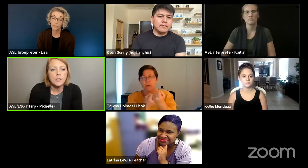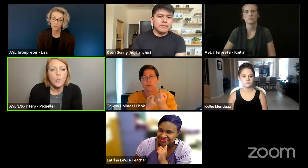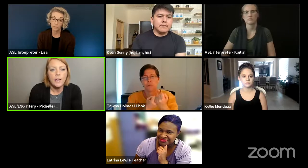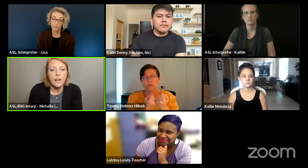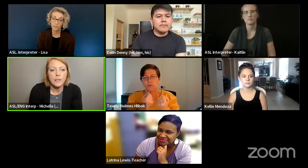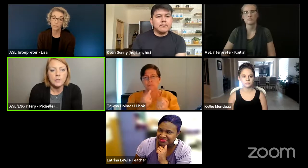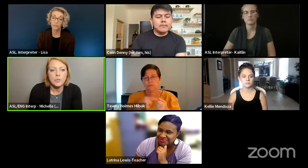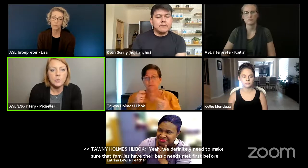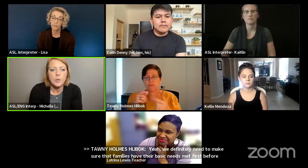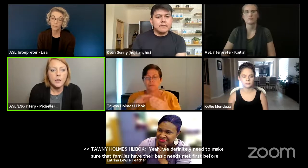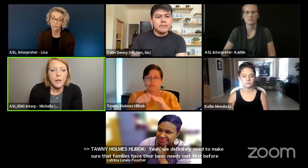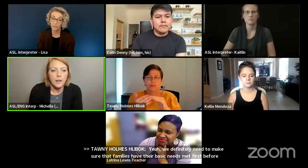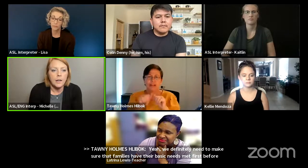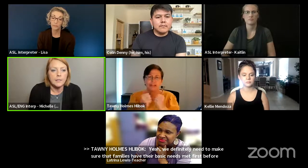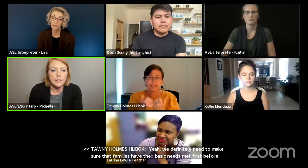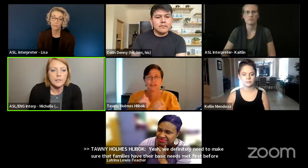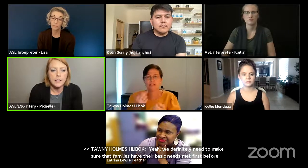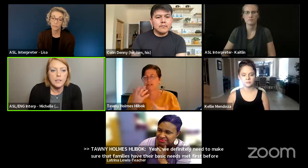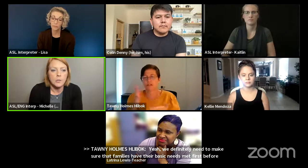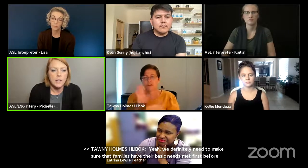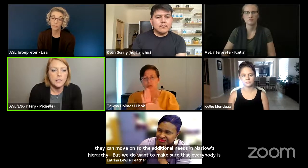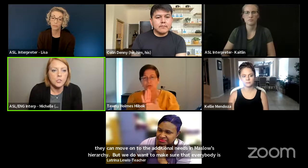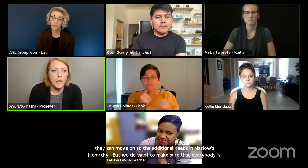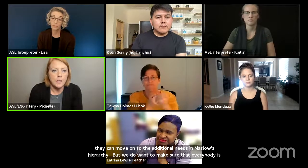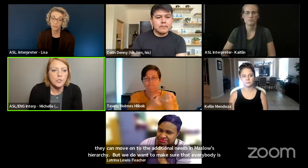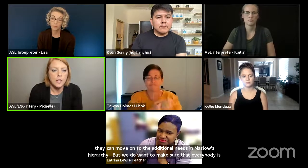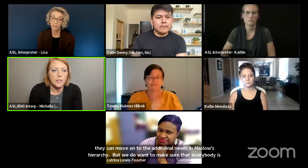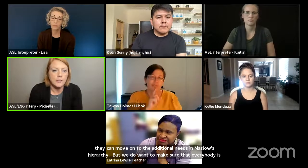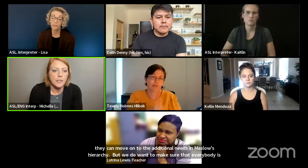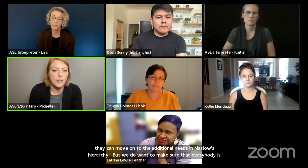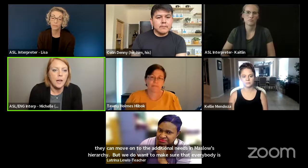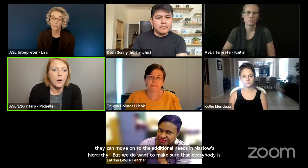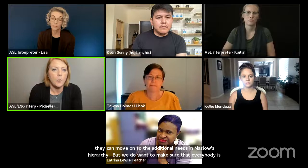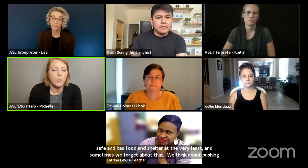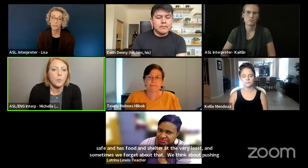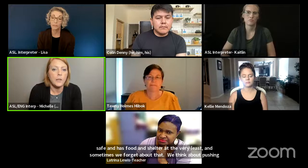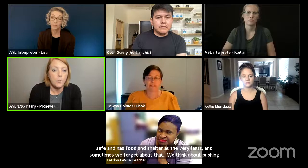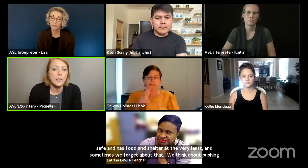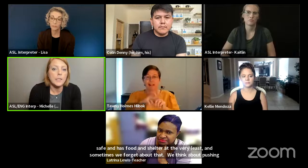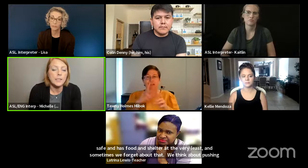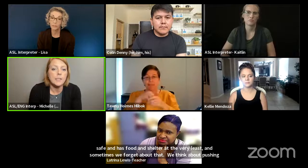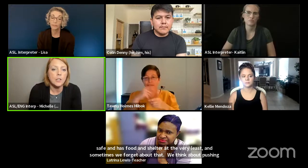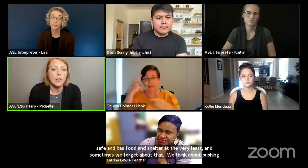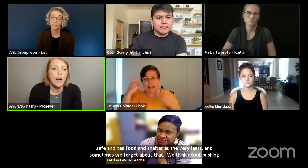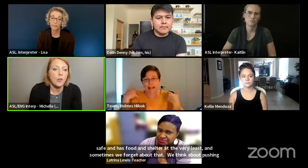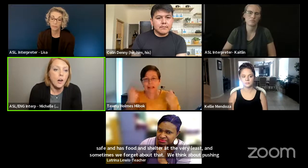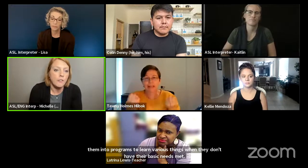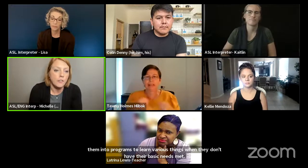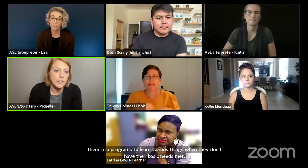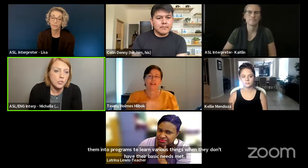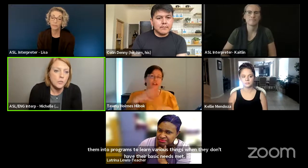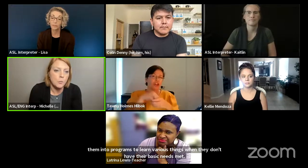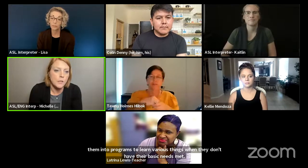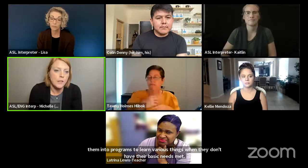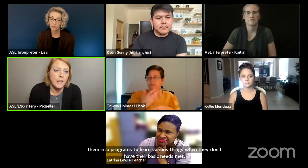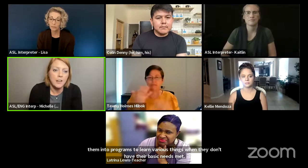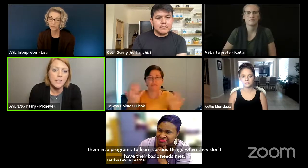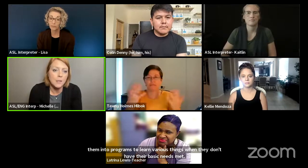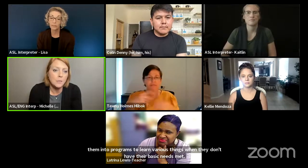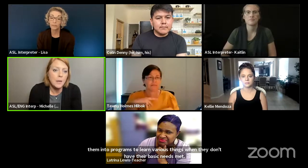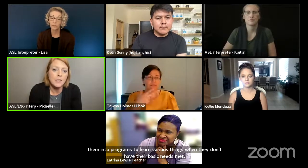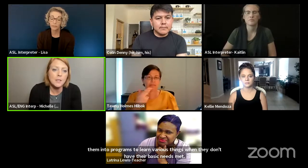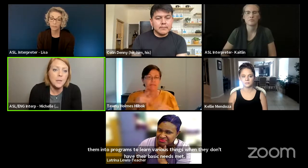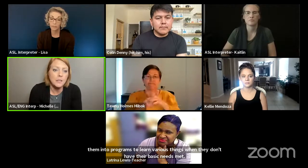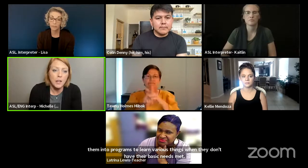met. So I see those as a challenge and see how we need to consider how to offer additional supports in that